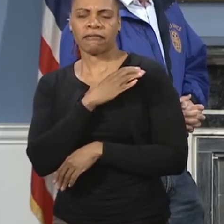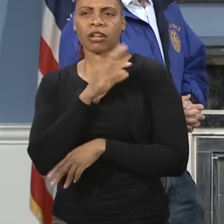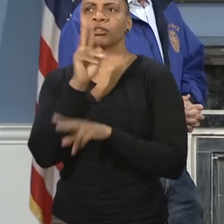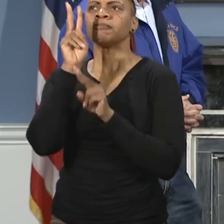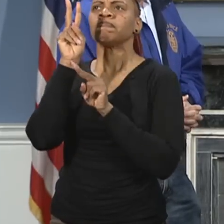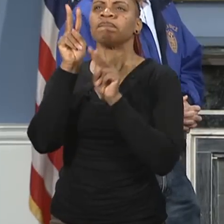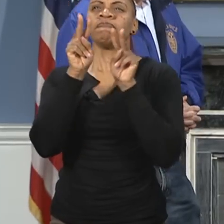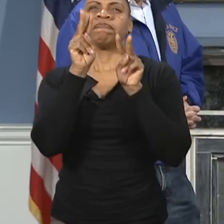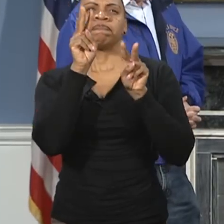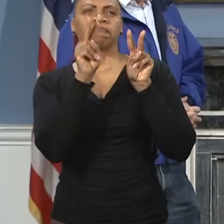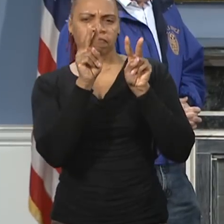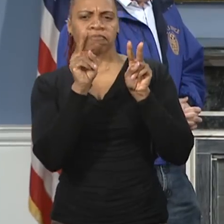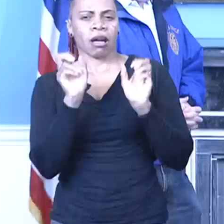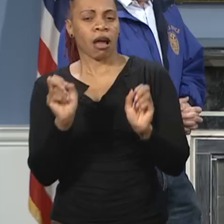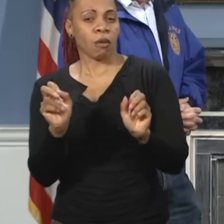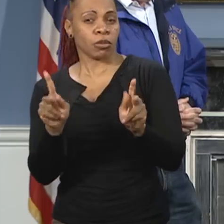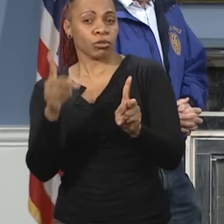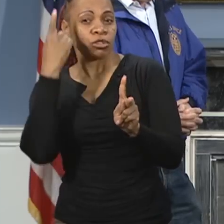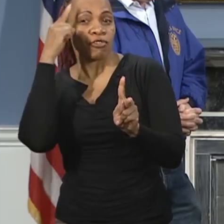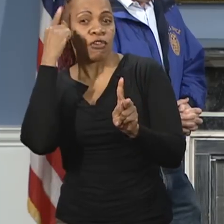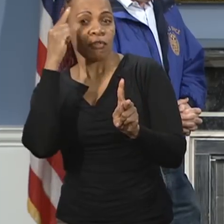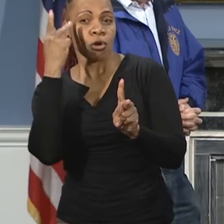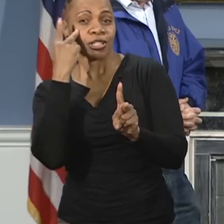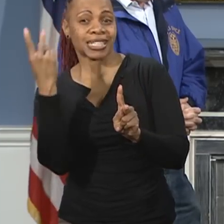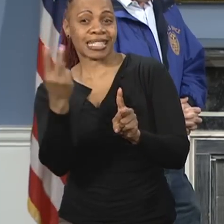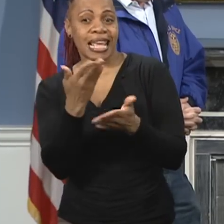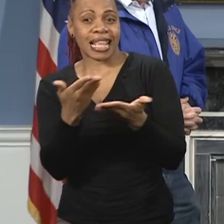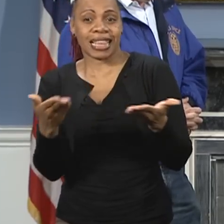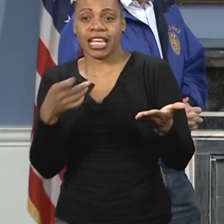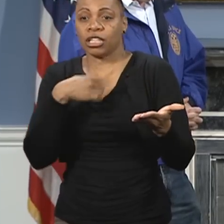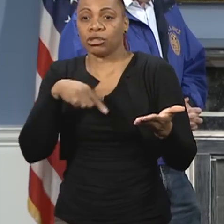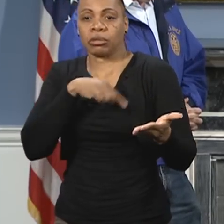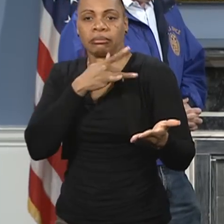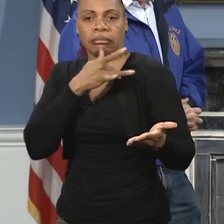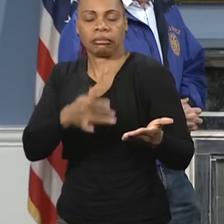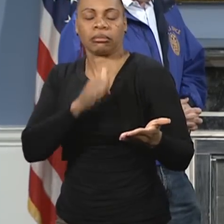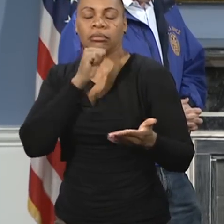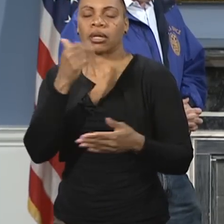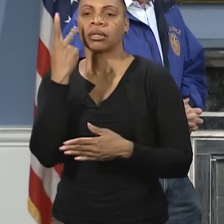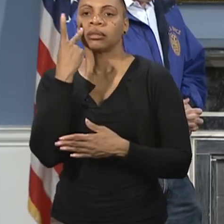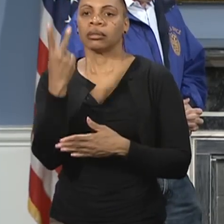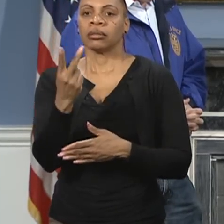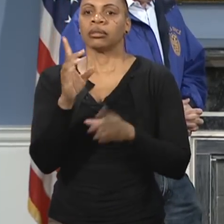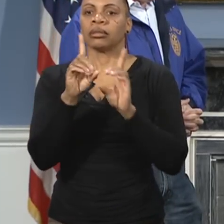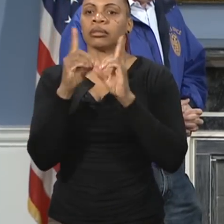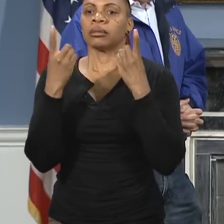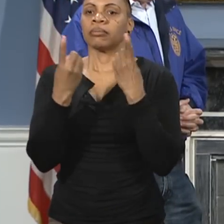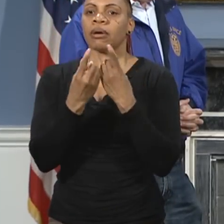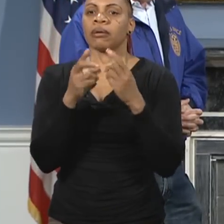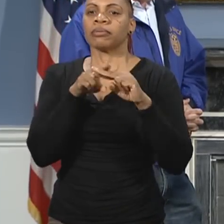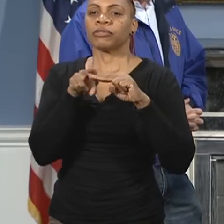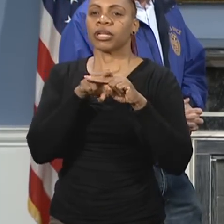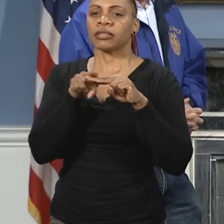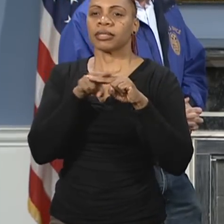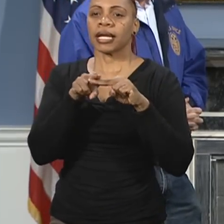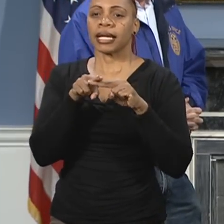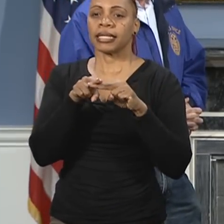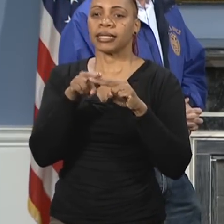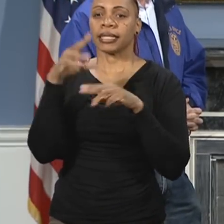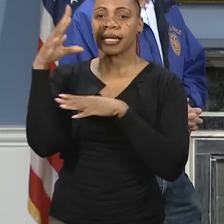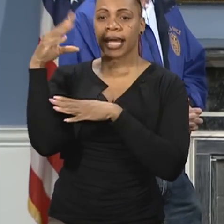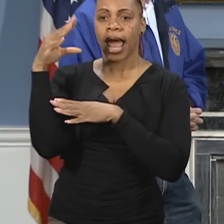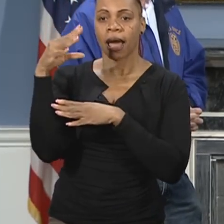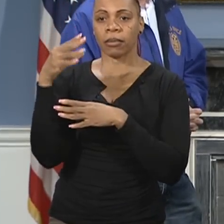said there's an opportunity here for the C stuff that we don't normally see on a Department of Transportation cameras we get. It's still a